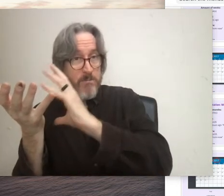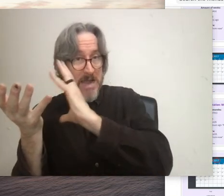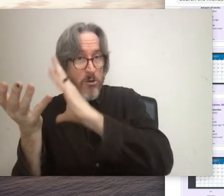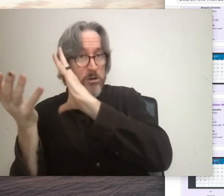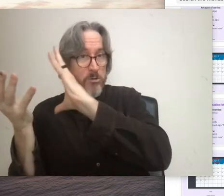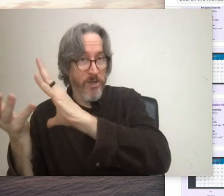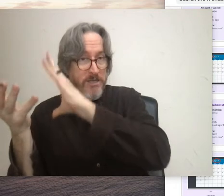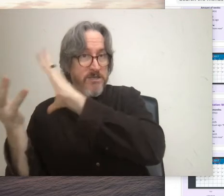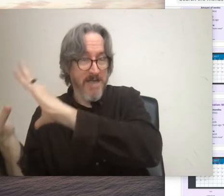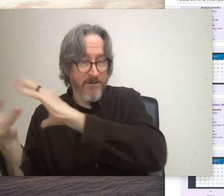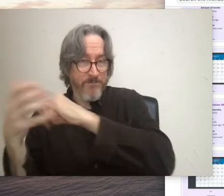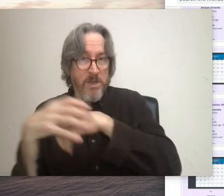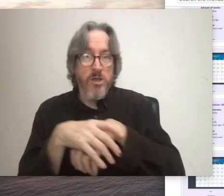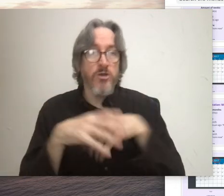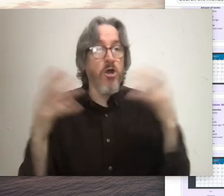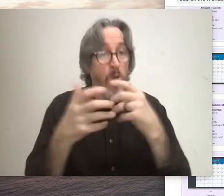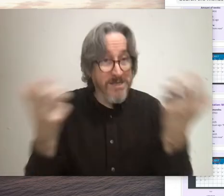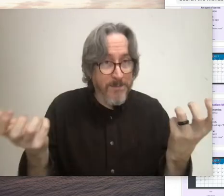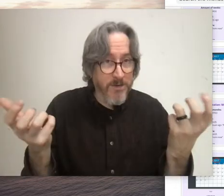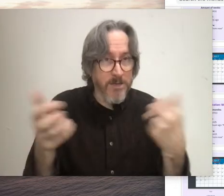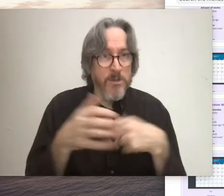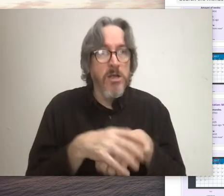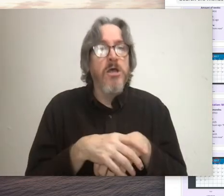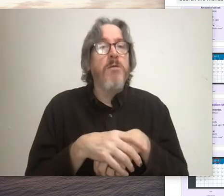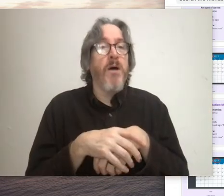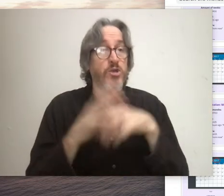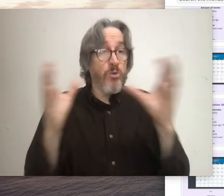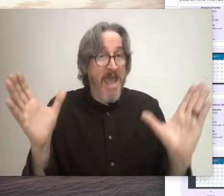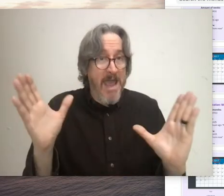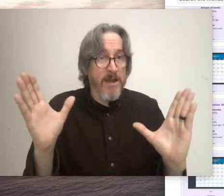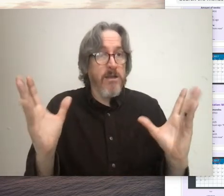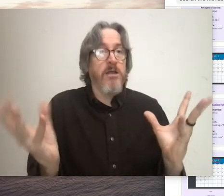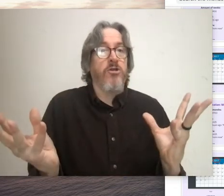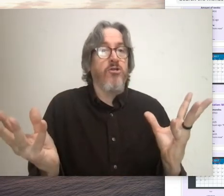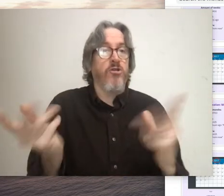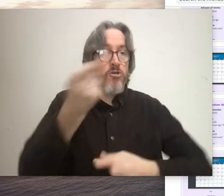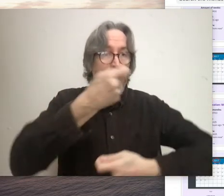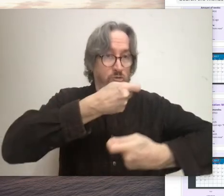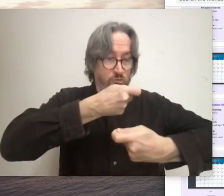time, hour, week, day. You can always separate them, but you can